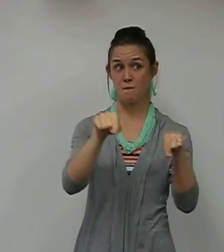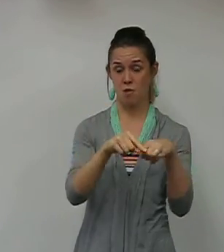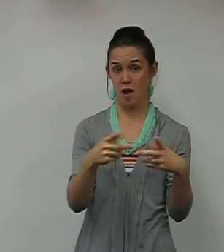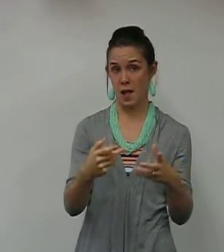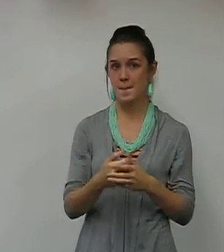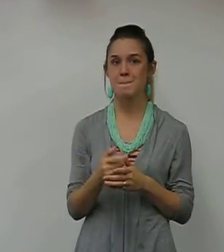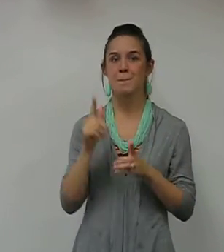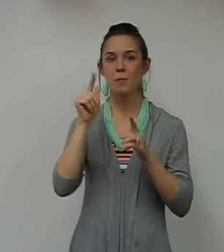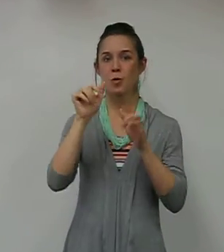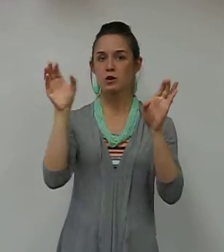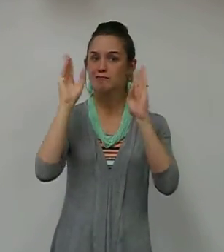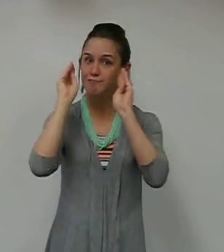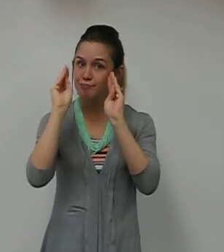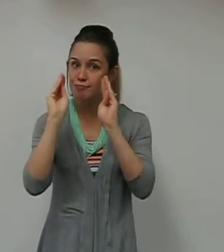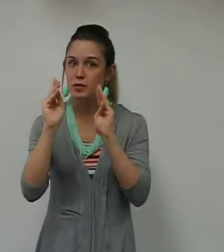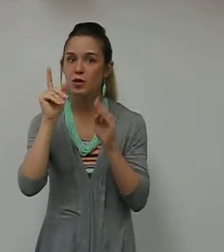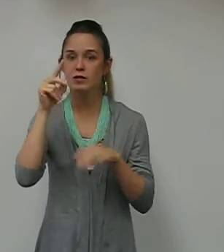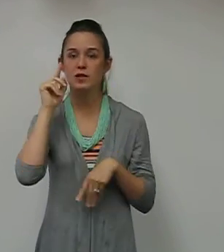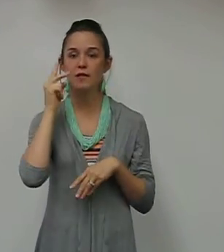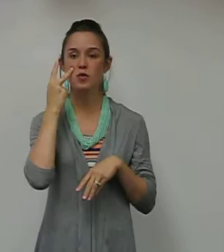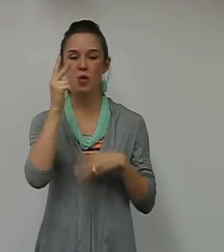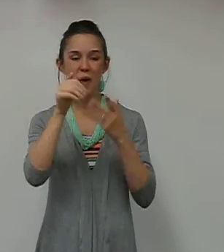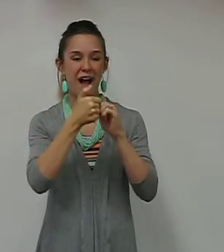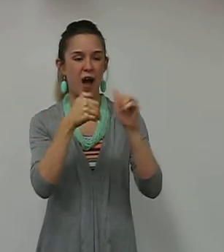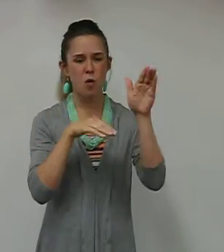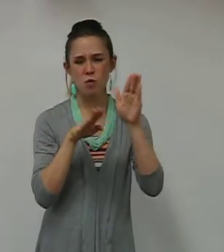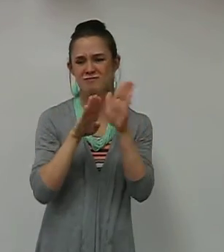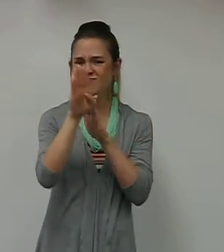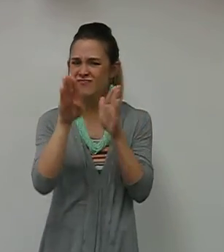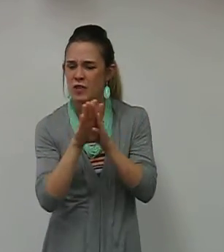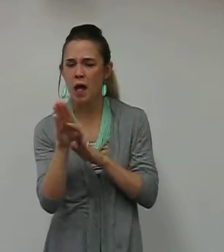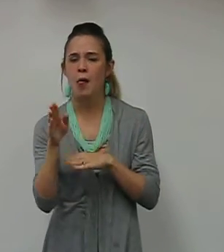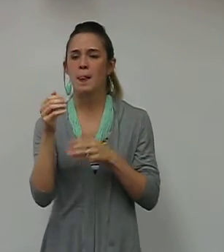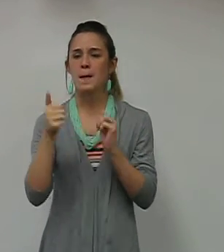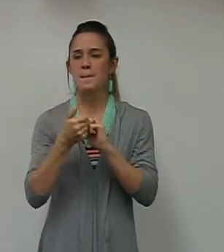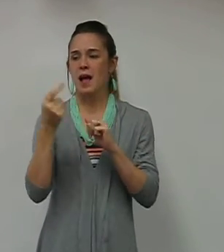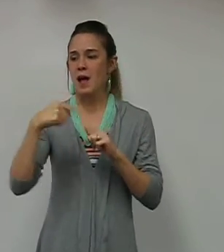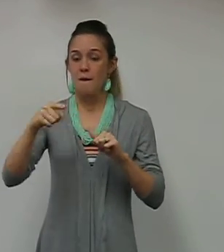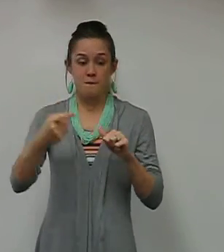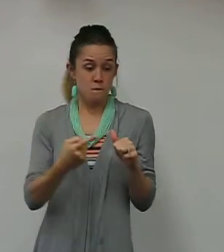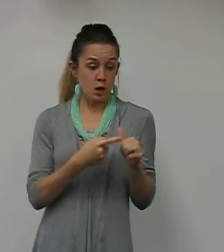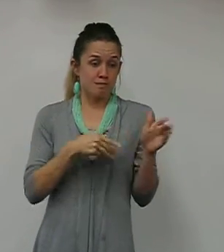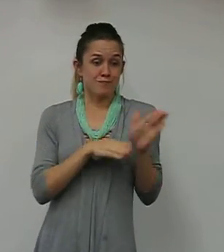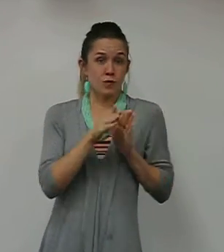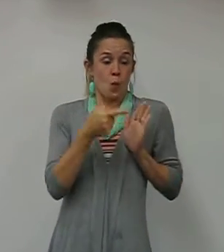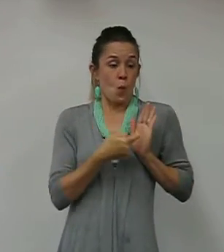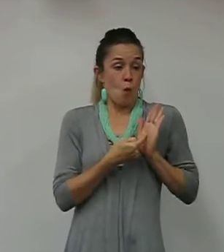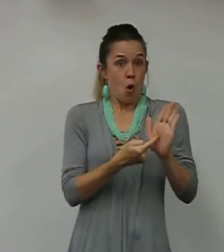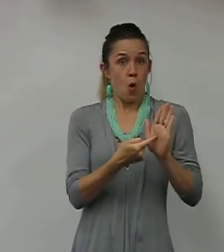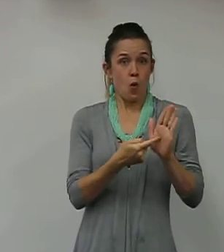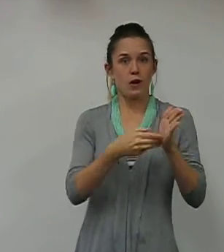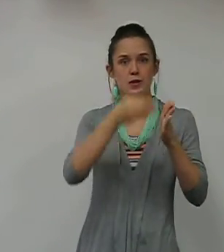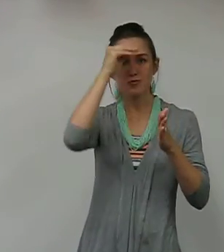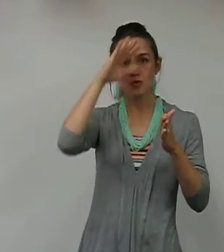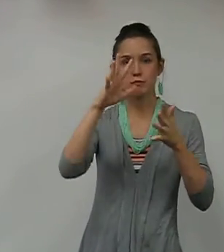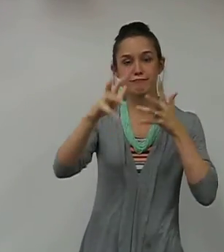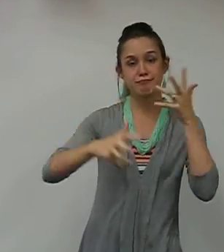have to watch for how is the lesson developing. The lesson first developed with the modeling and student interaction. From there it